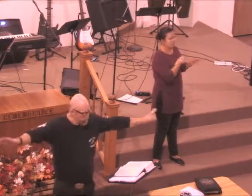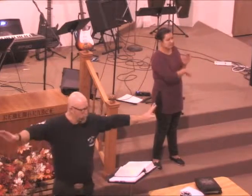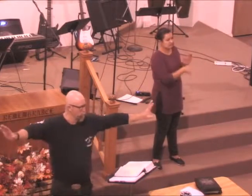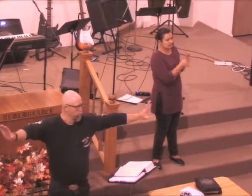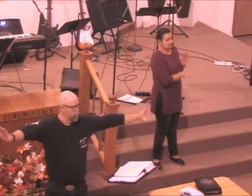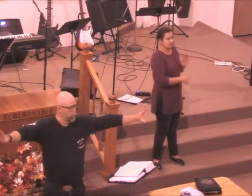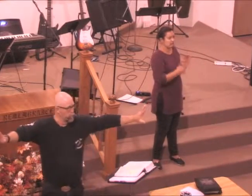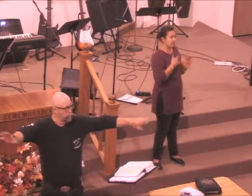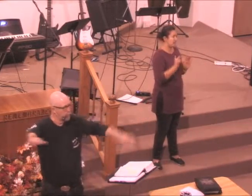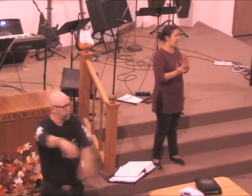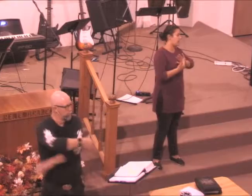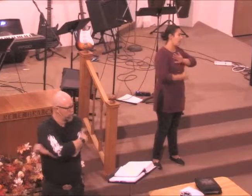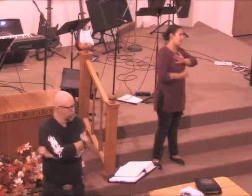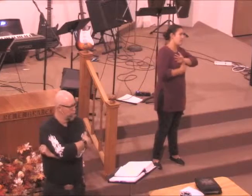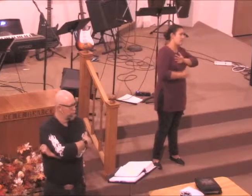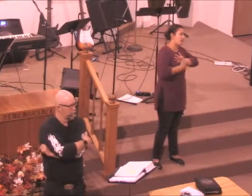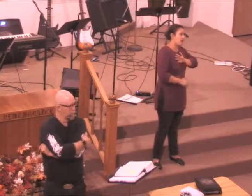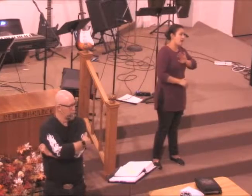like, no!